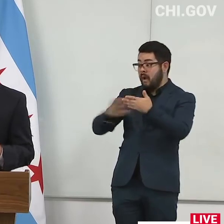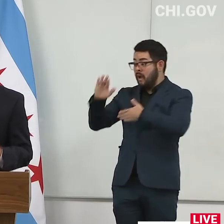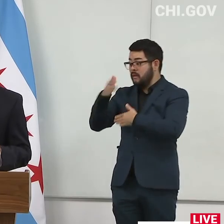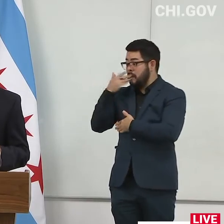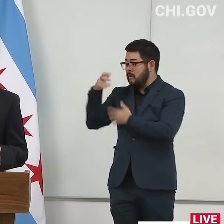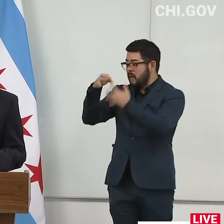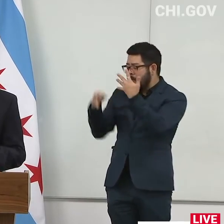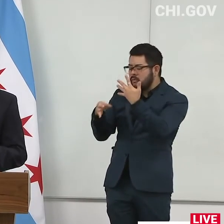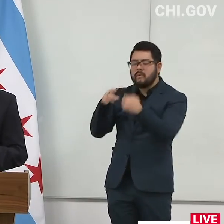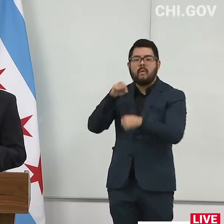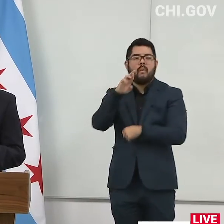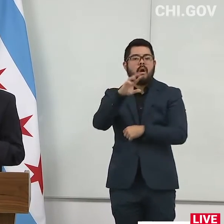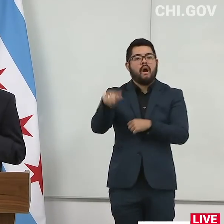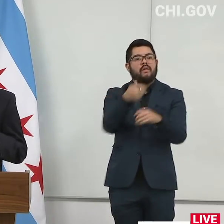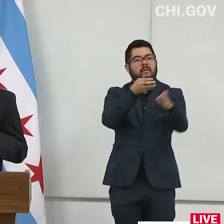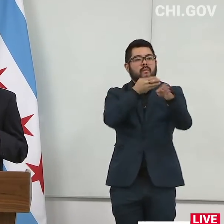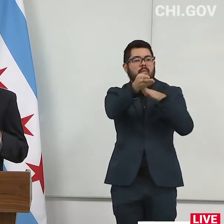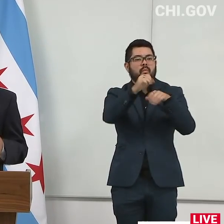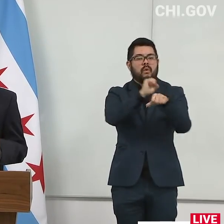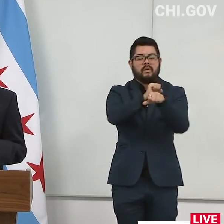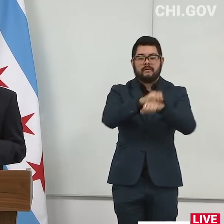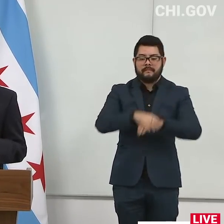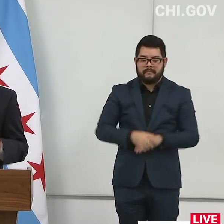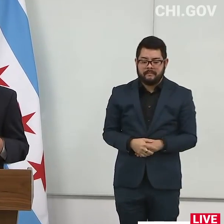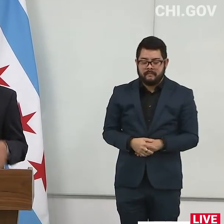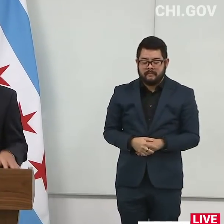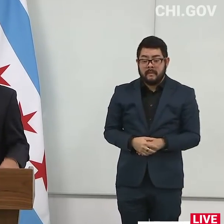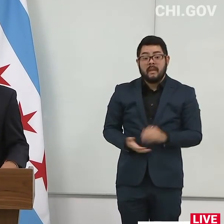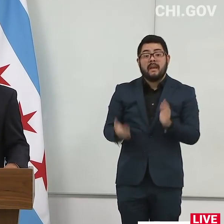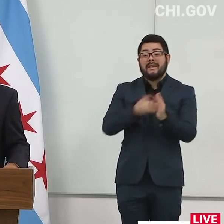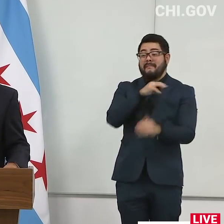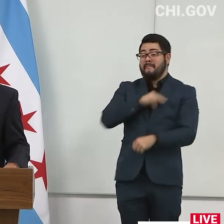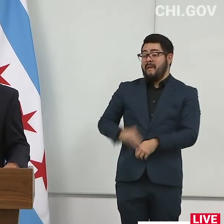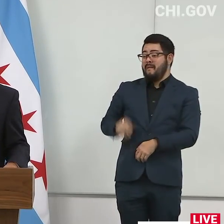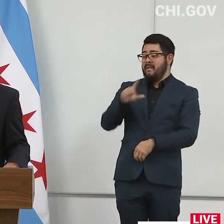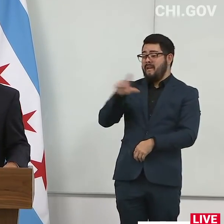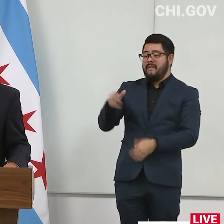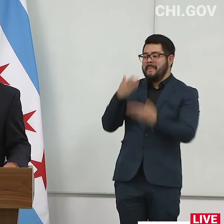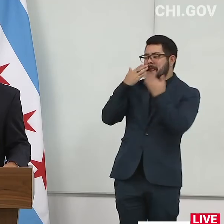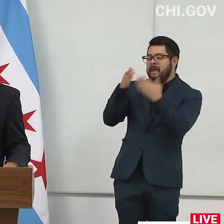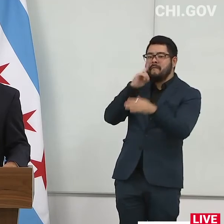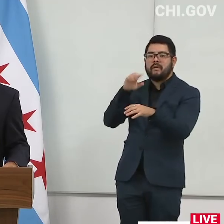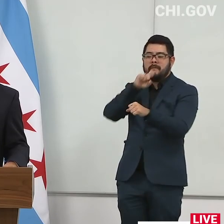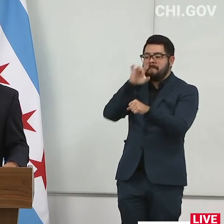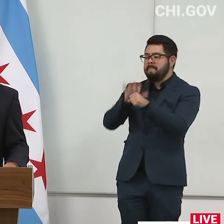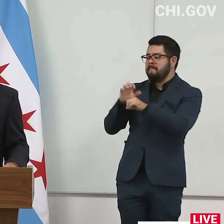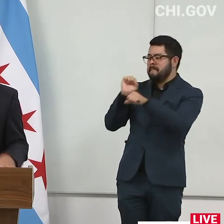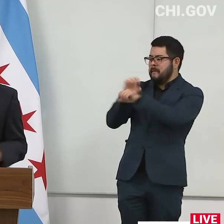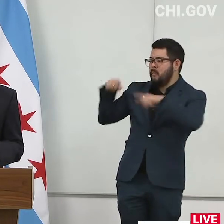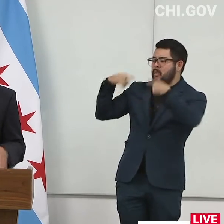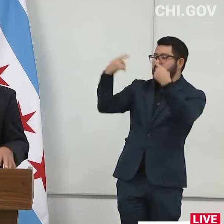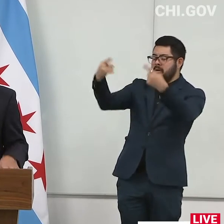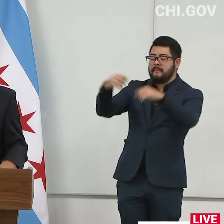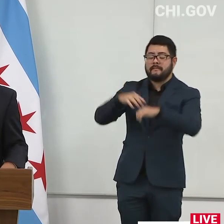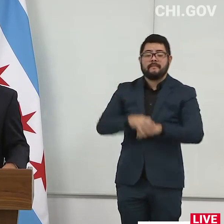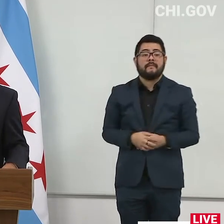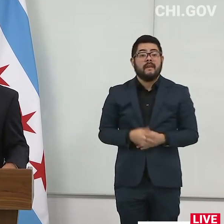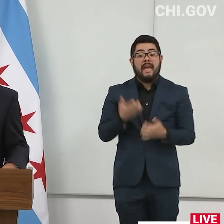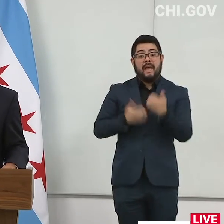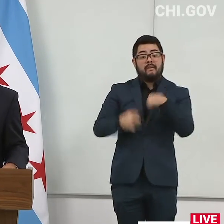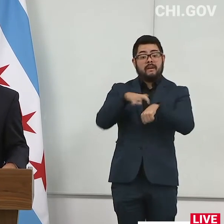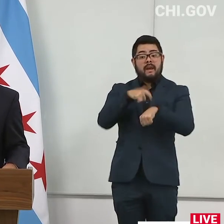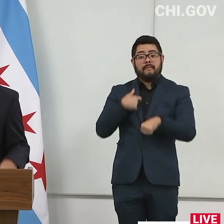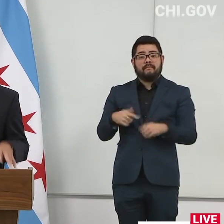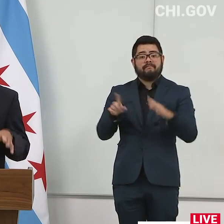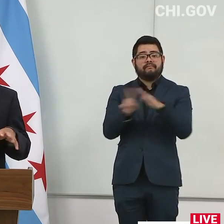also like to thank Mayor Lightfoot for her dedication to the young people of the city of Chicago. Every time I'm at a press conference with her, whether